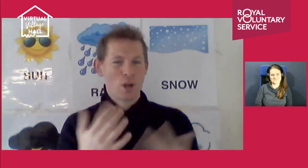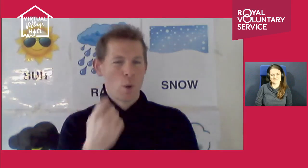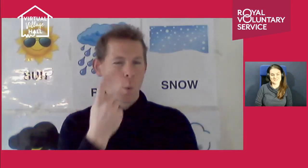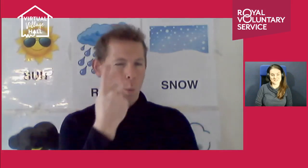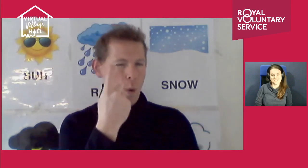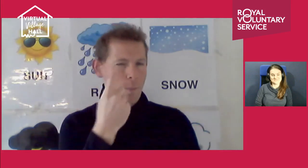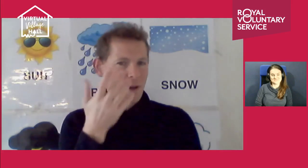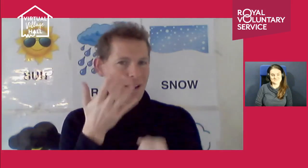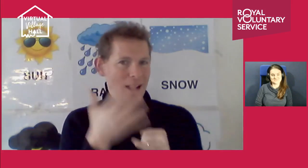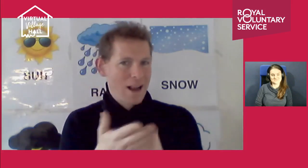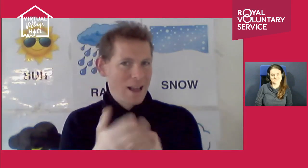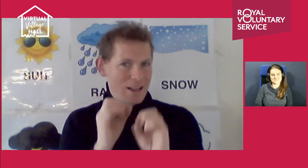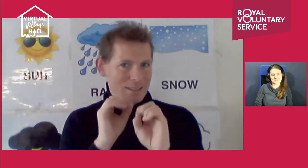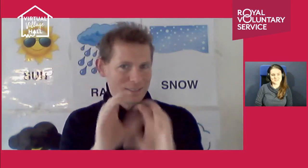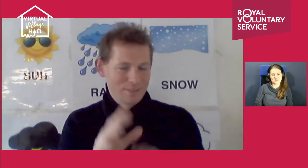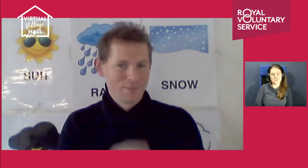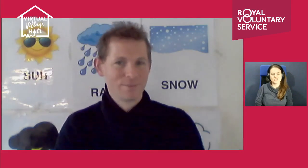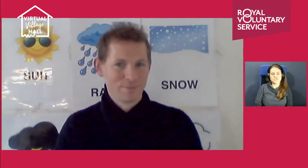Okay?